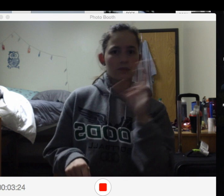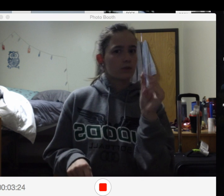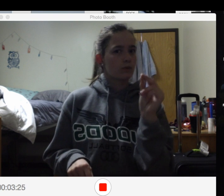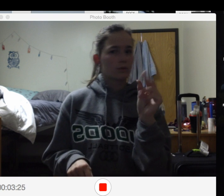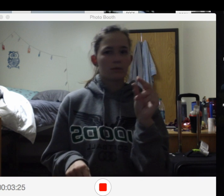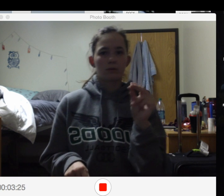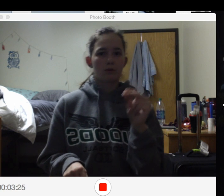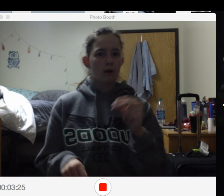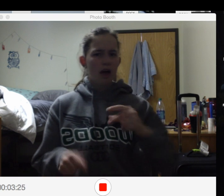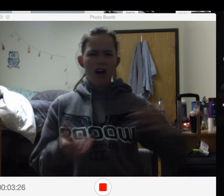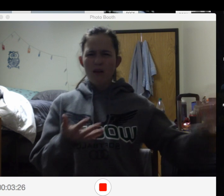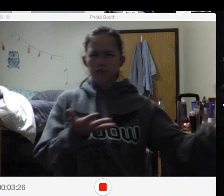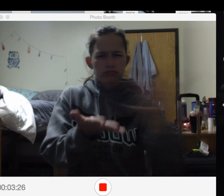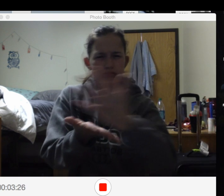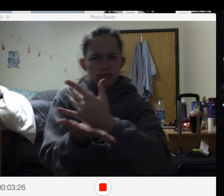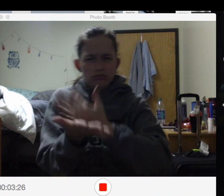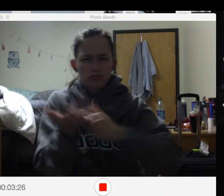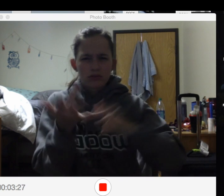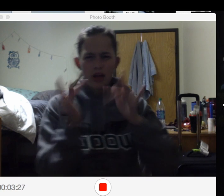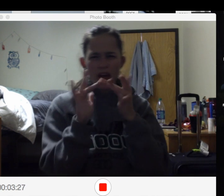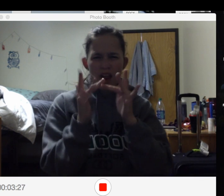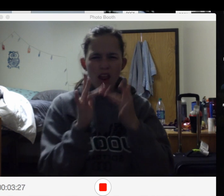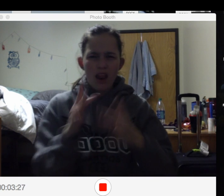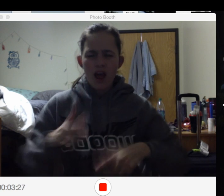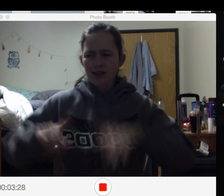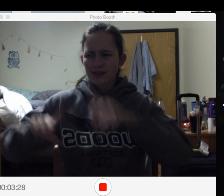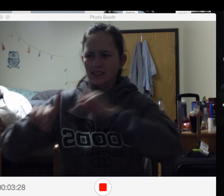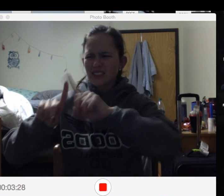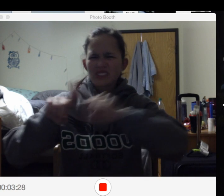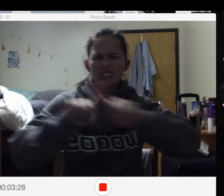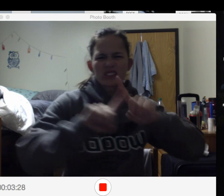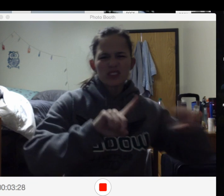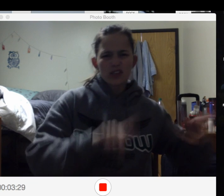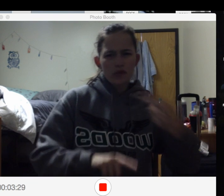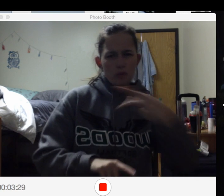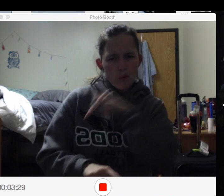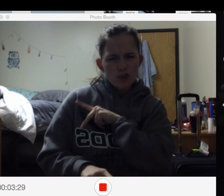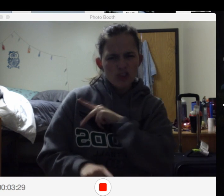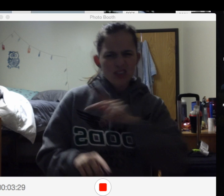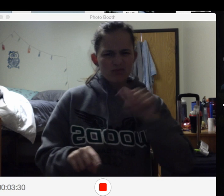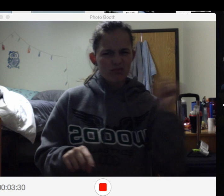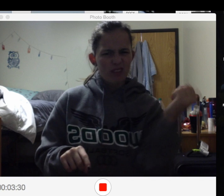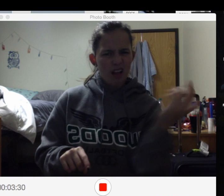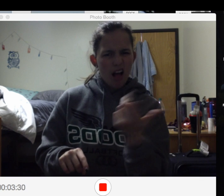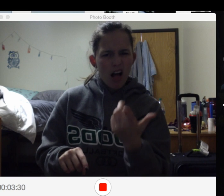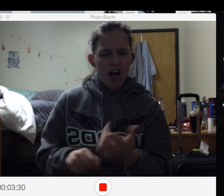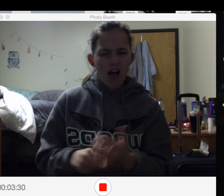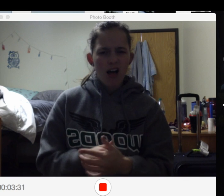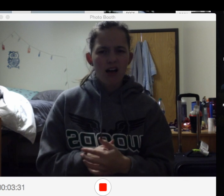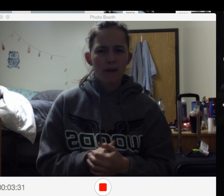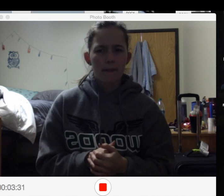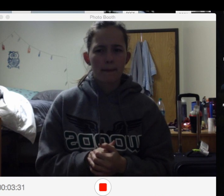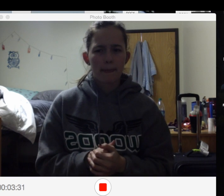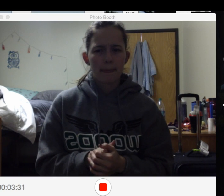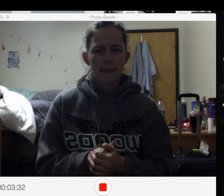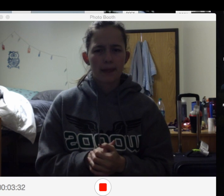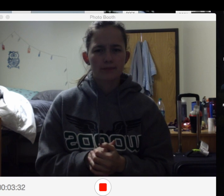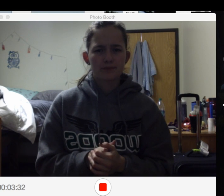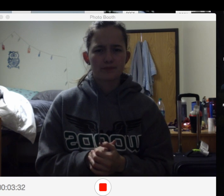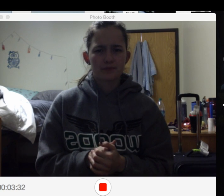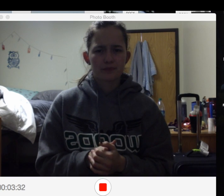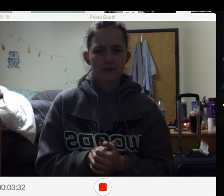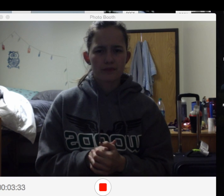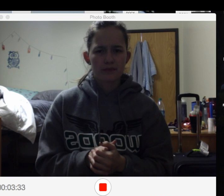is something that's sweeping the web. There are a whole host of companies that are doing this kind of personalization. Yahoo News, the biggest news site on the